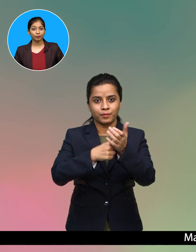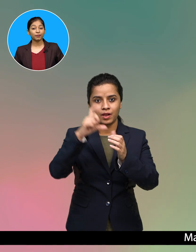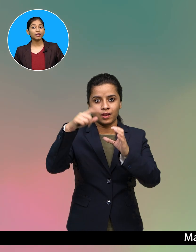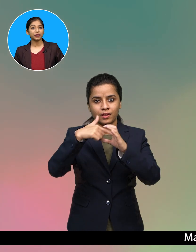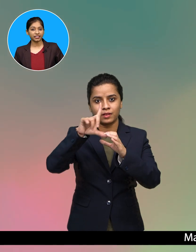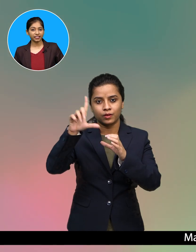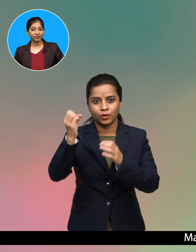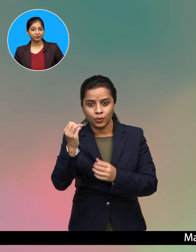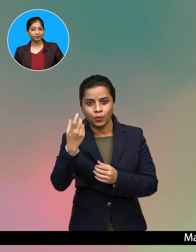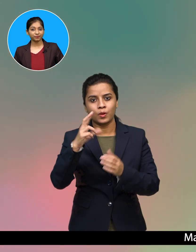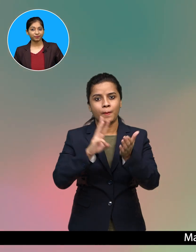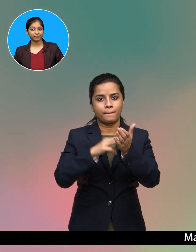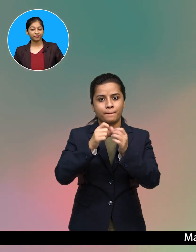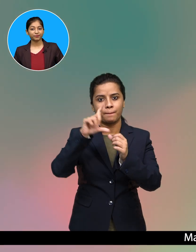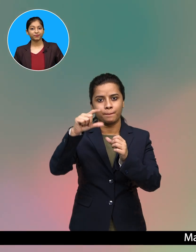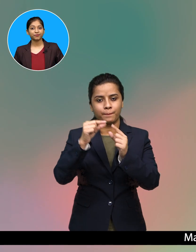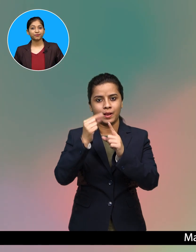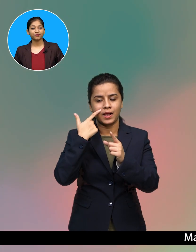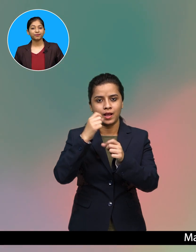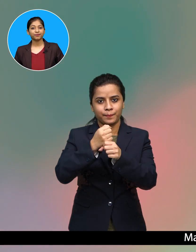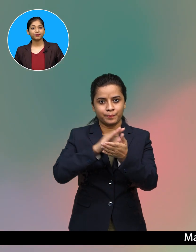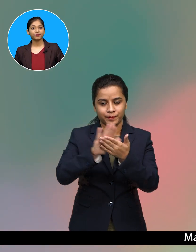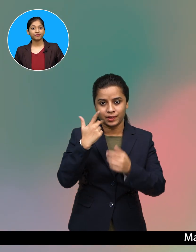Marcello Malpighi